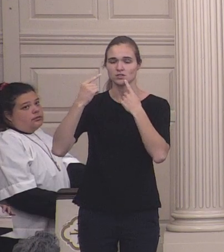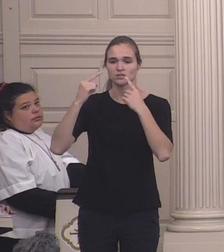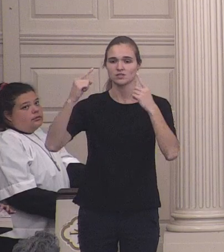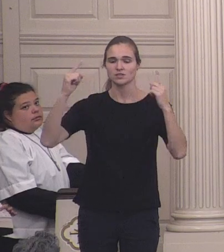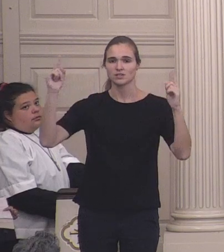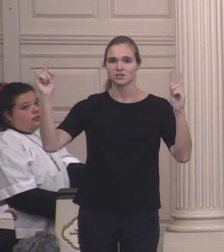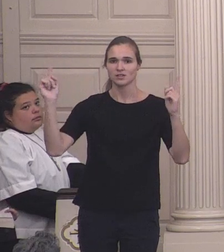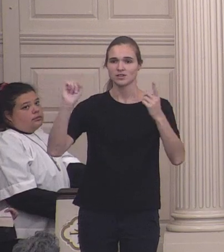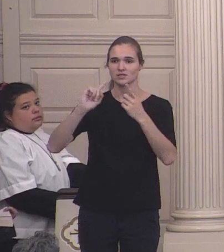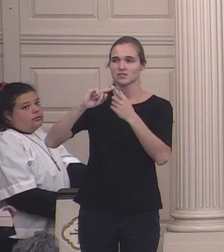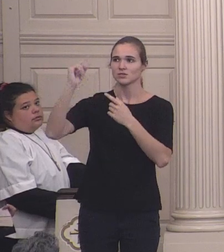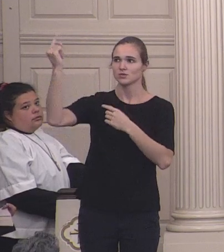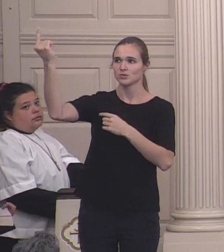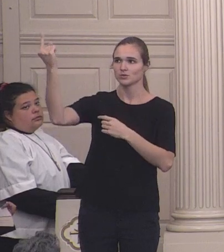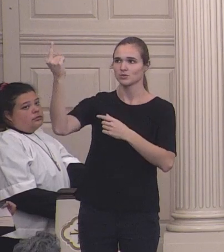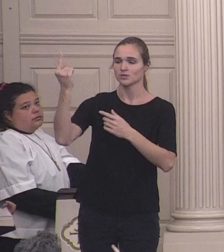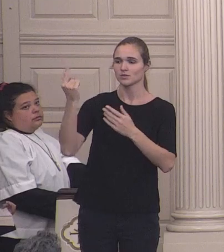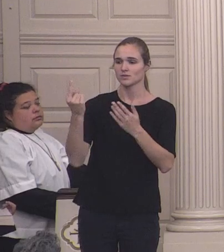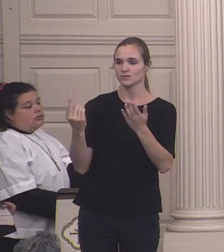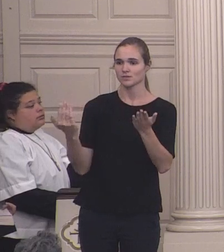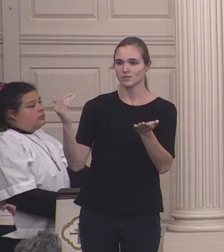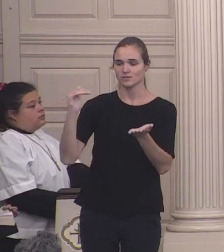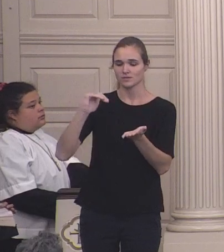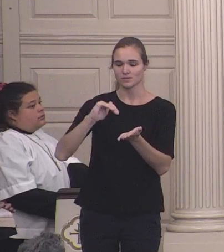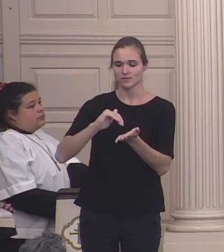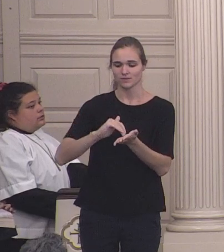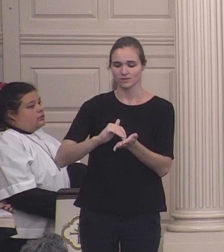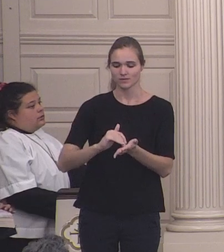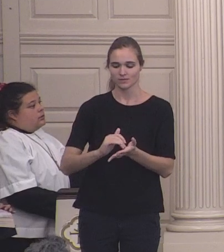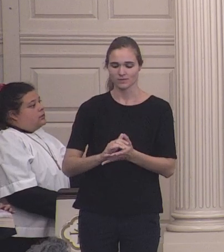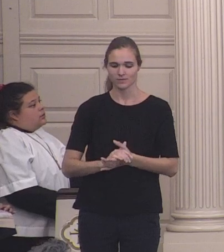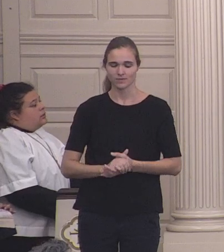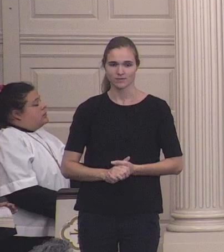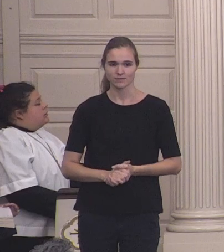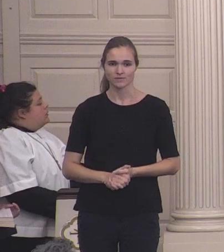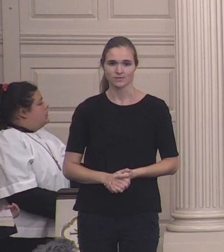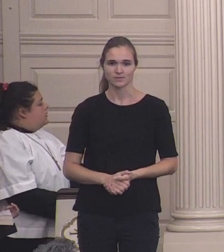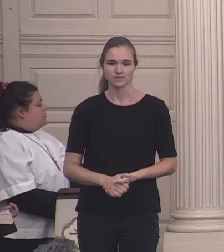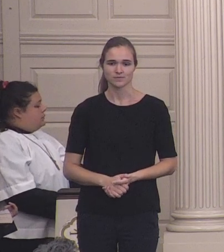resurrection until you come